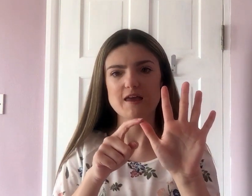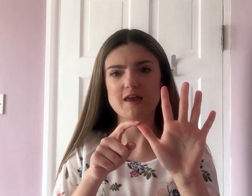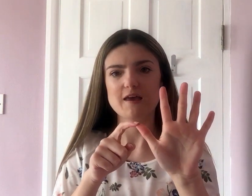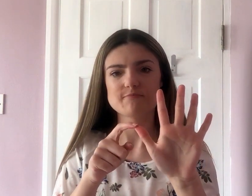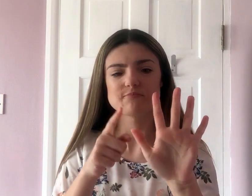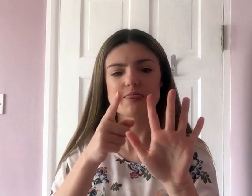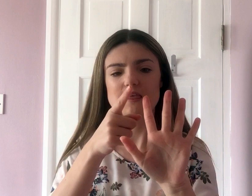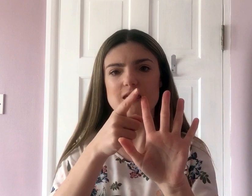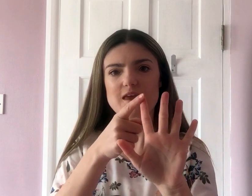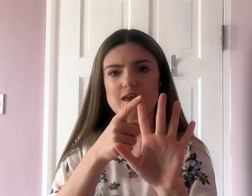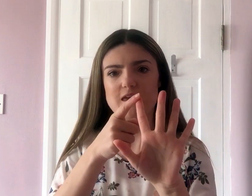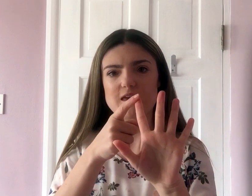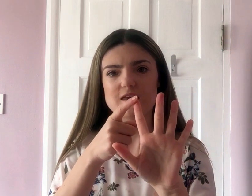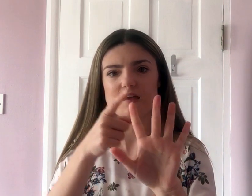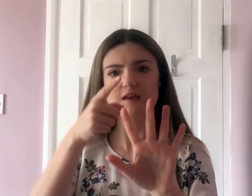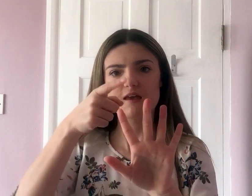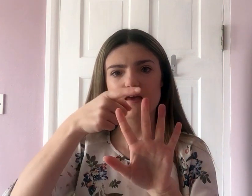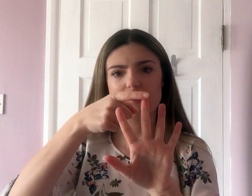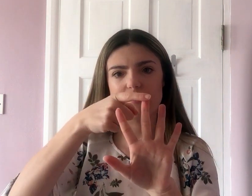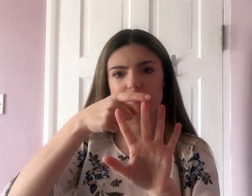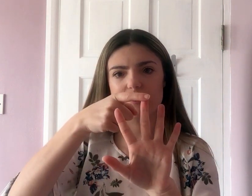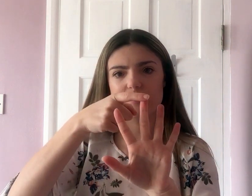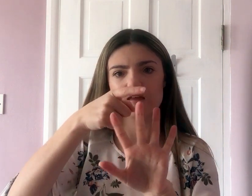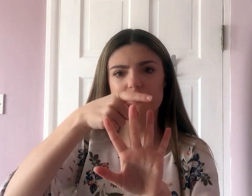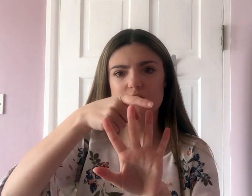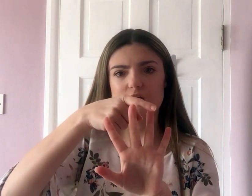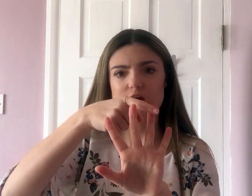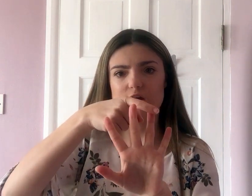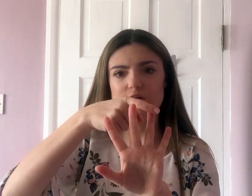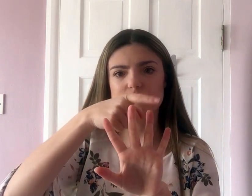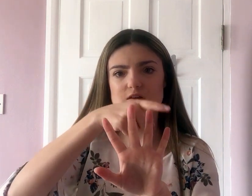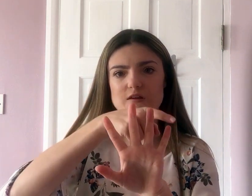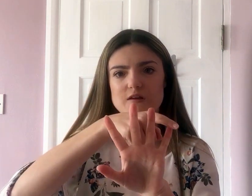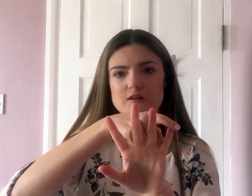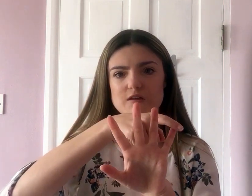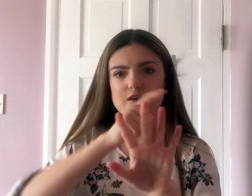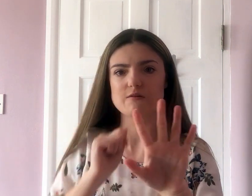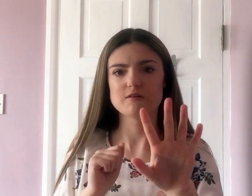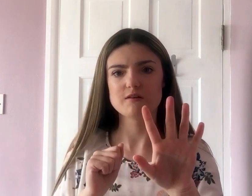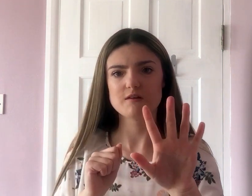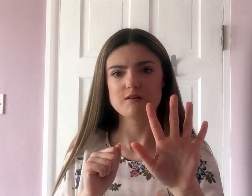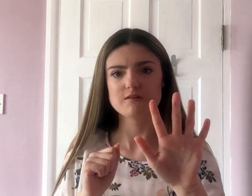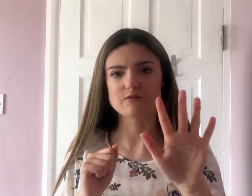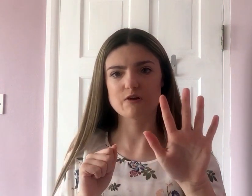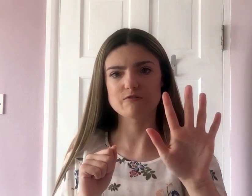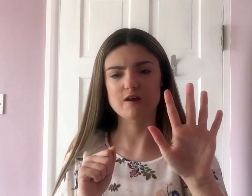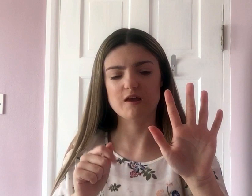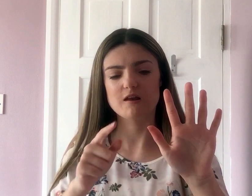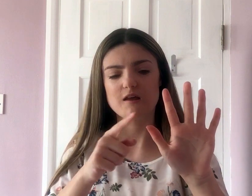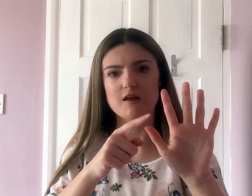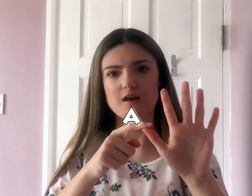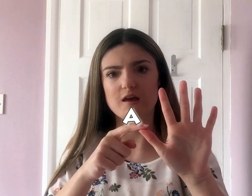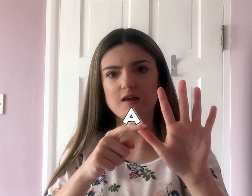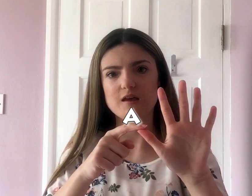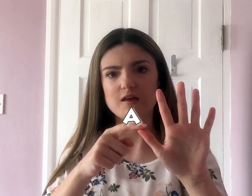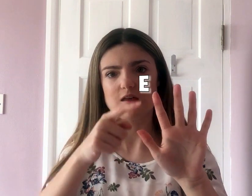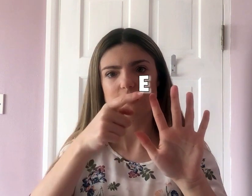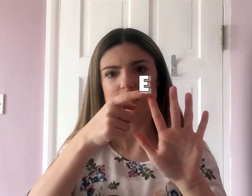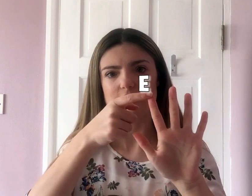here, E, I, O, U. So go through that again. A,